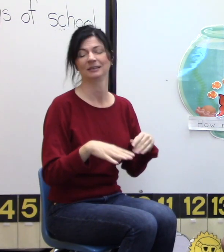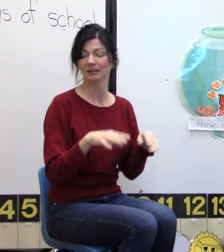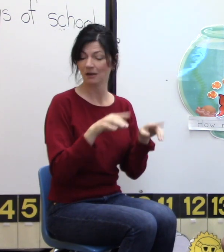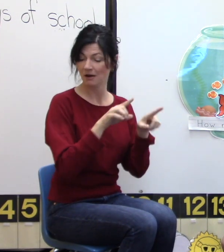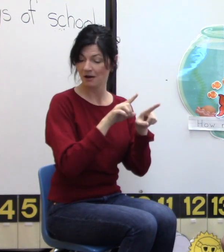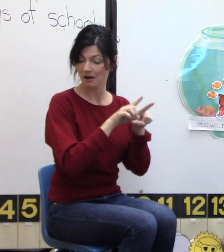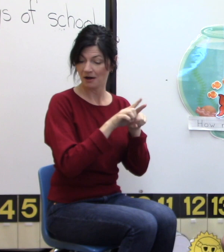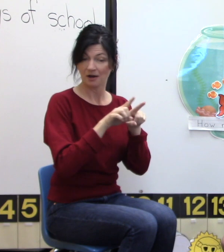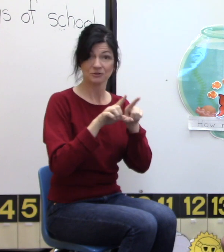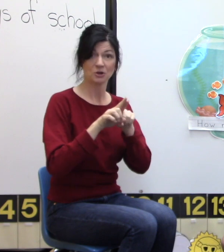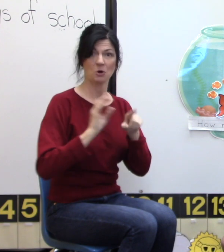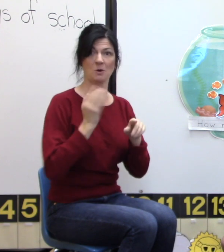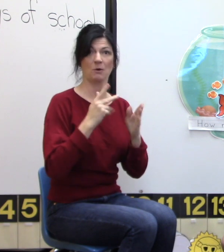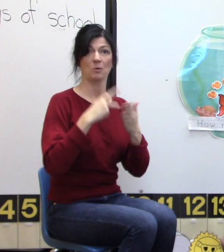students.